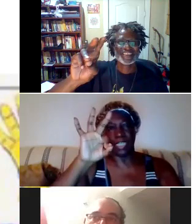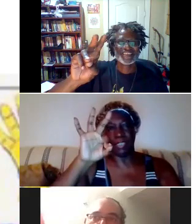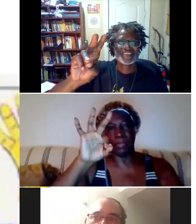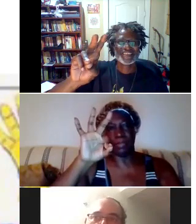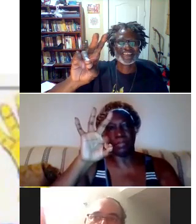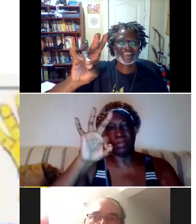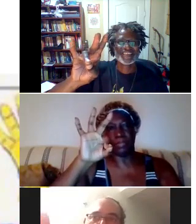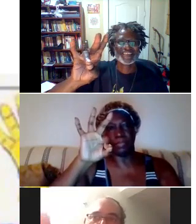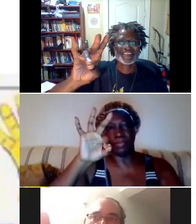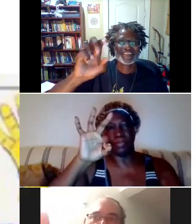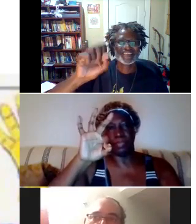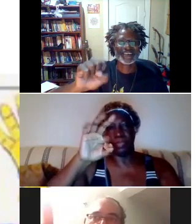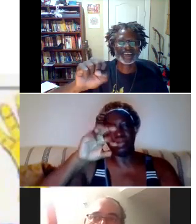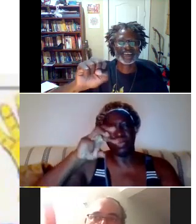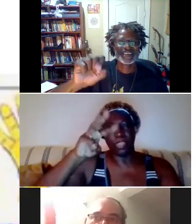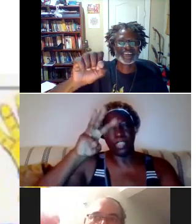29.